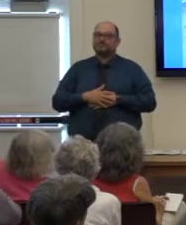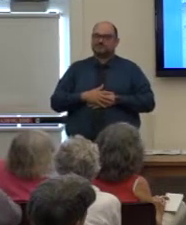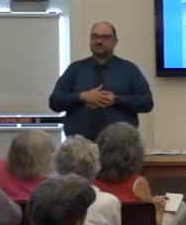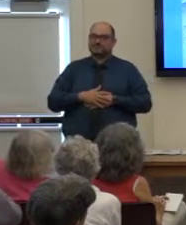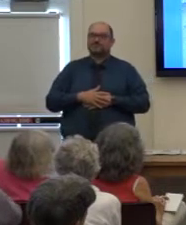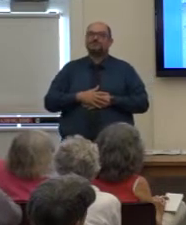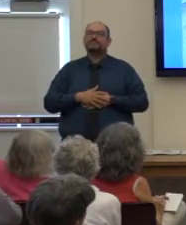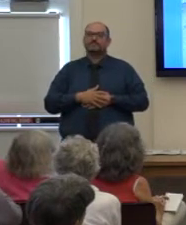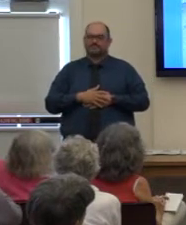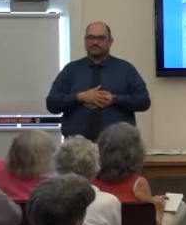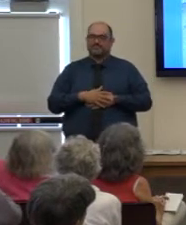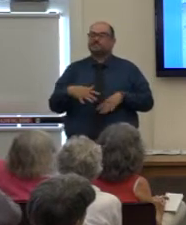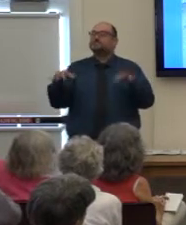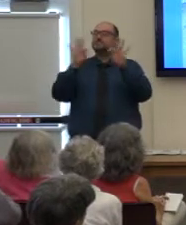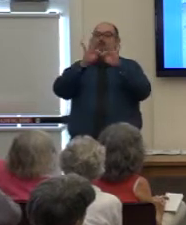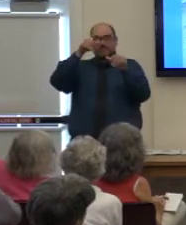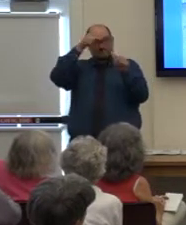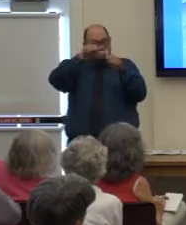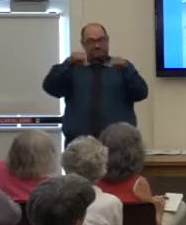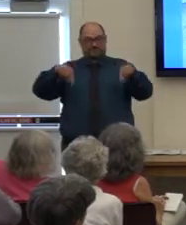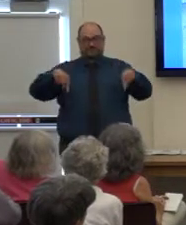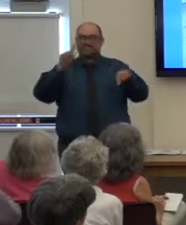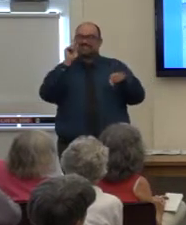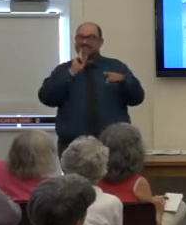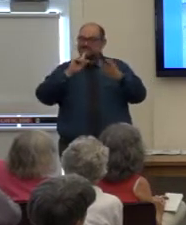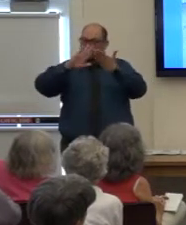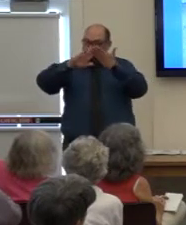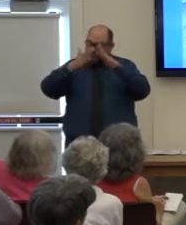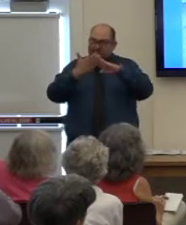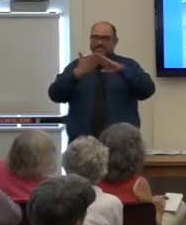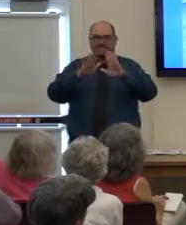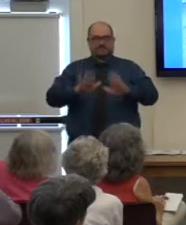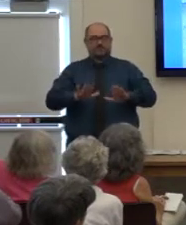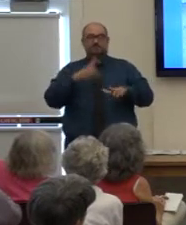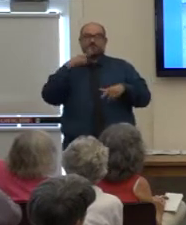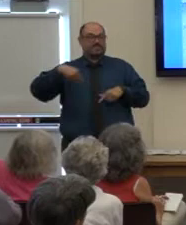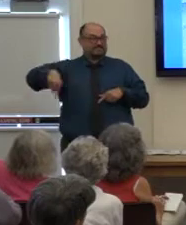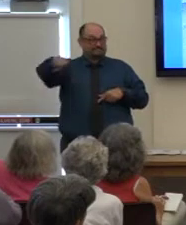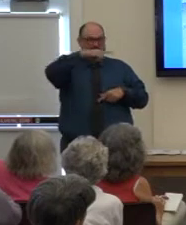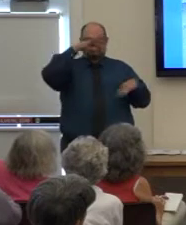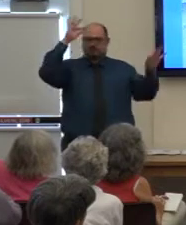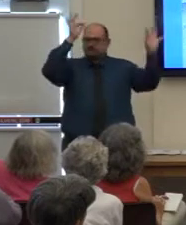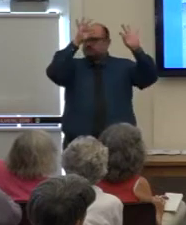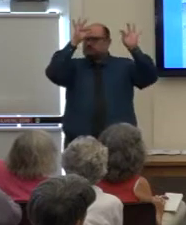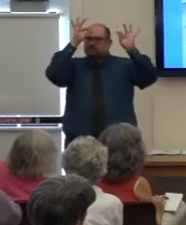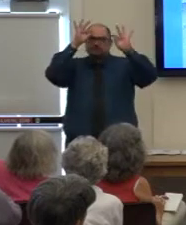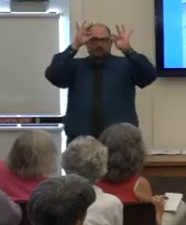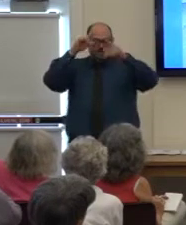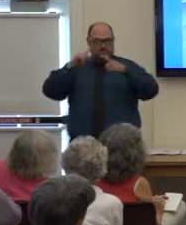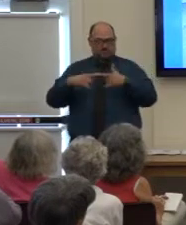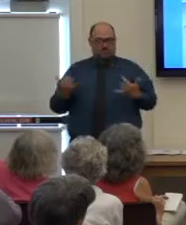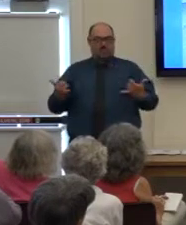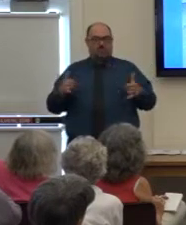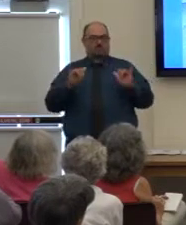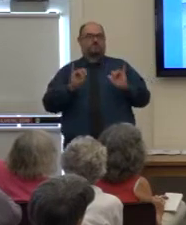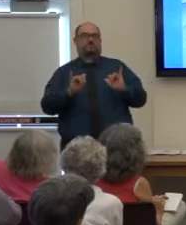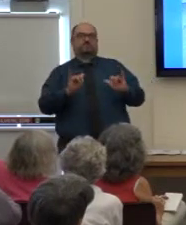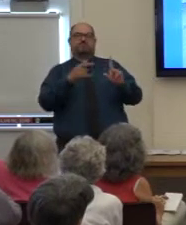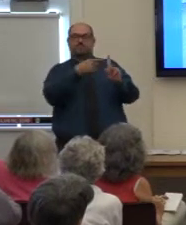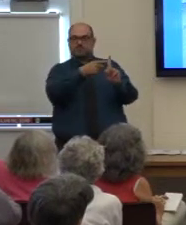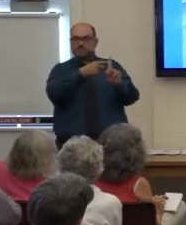how little we really know about it, beginning with the exact details of how it began on the